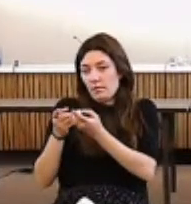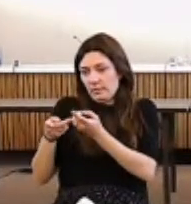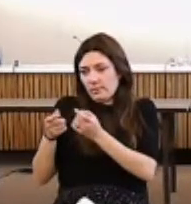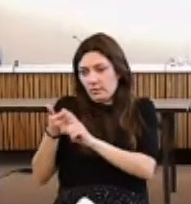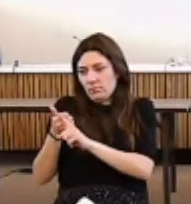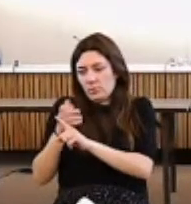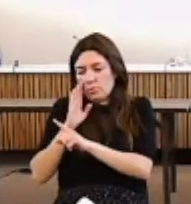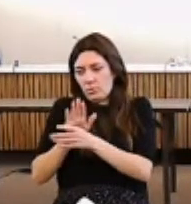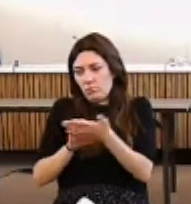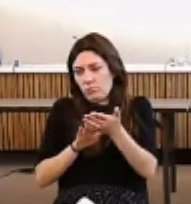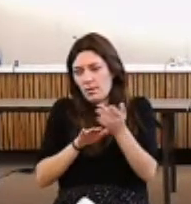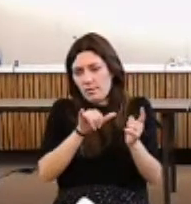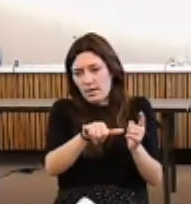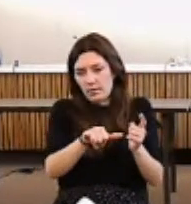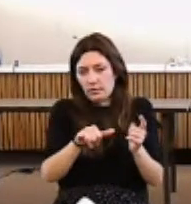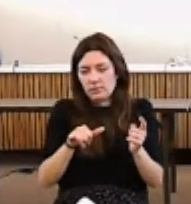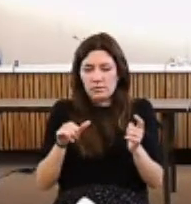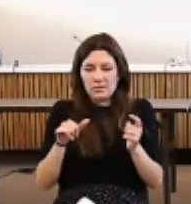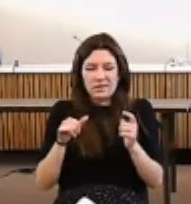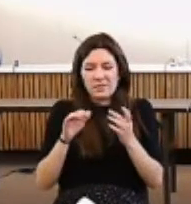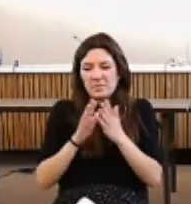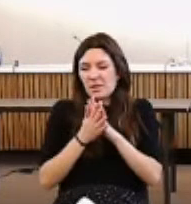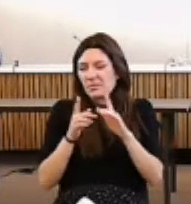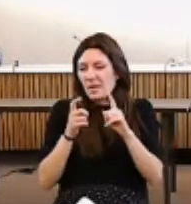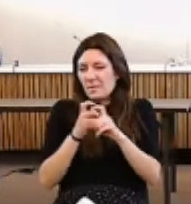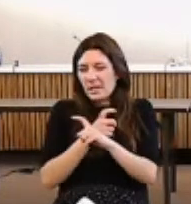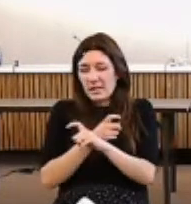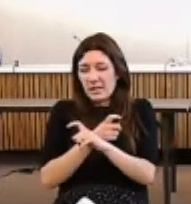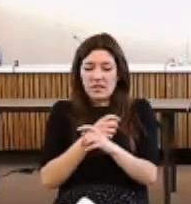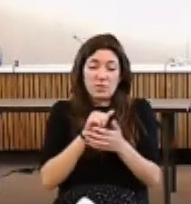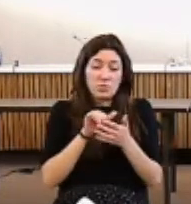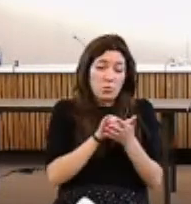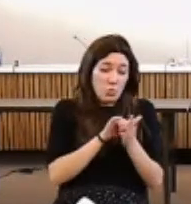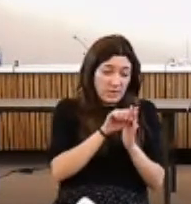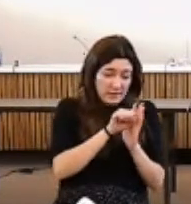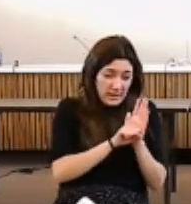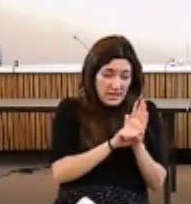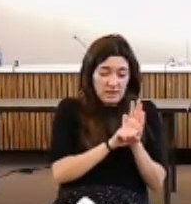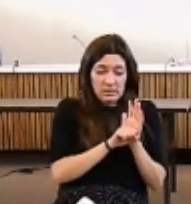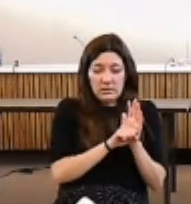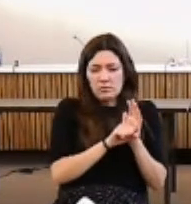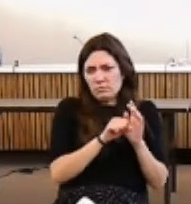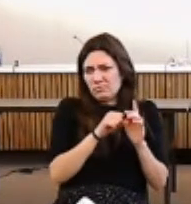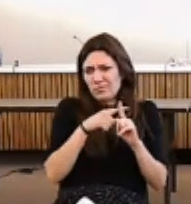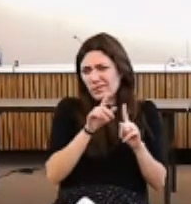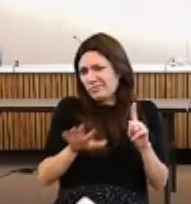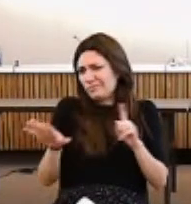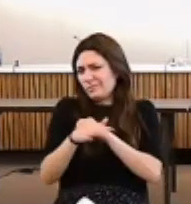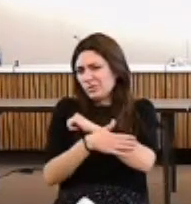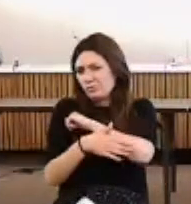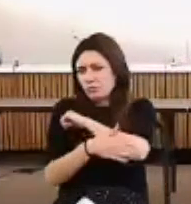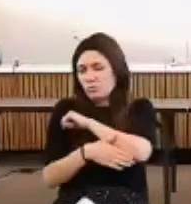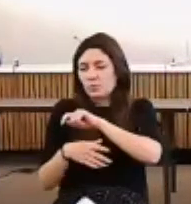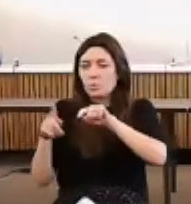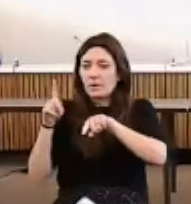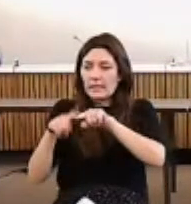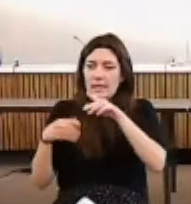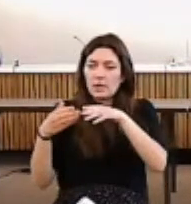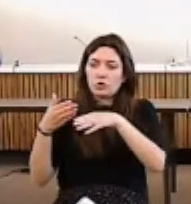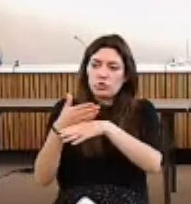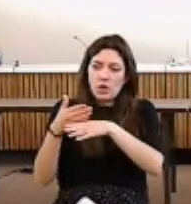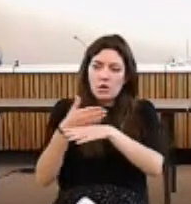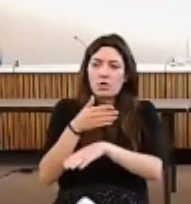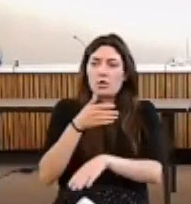in New York State or anywhere in the country, you can't share private sanitary sewer between multiple properties.